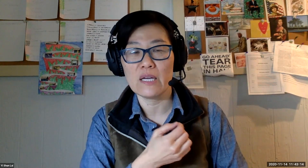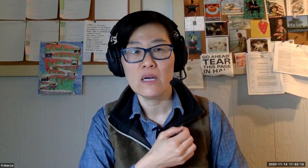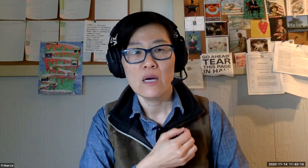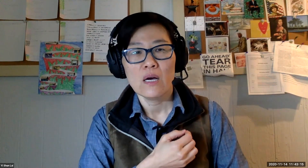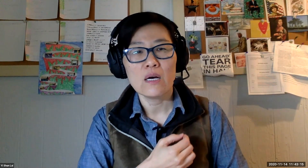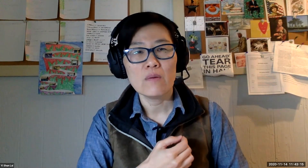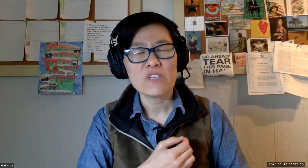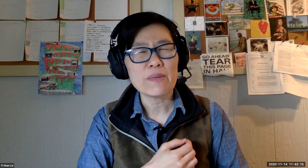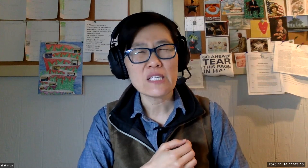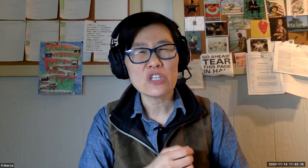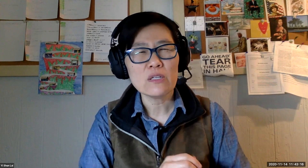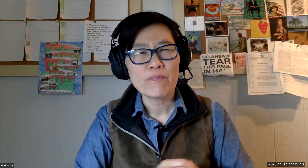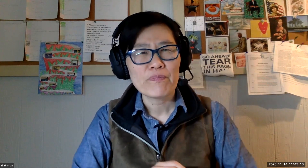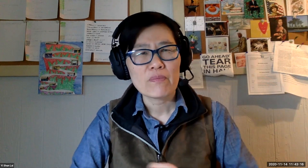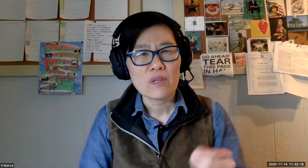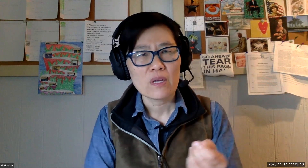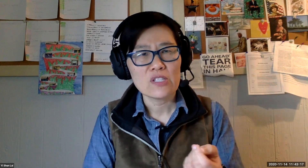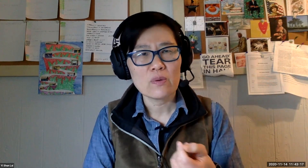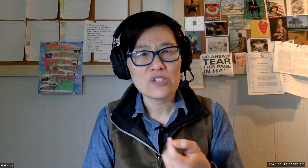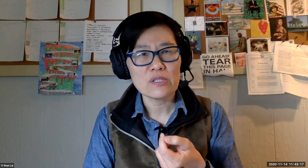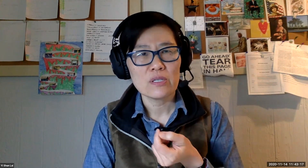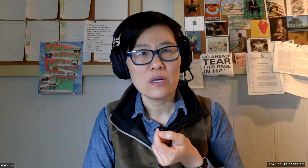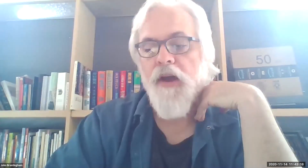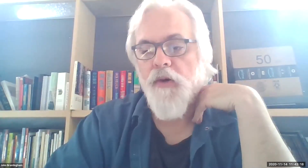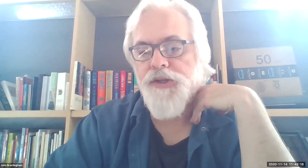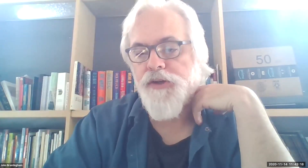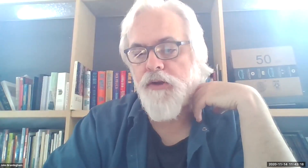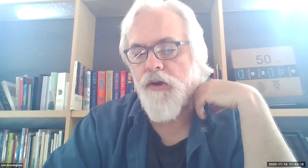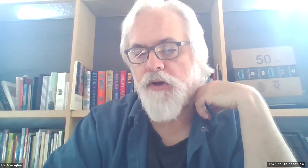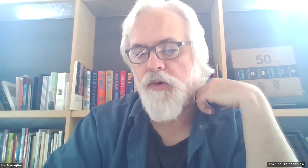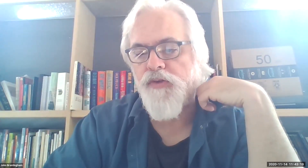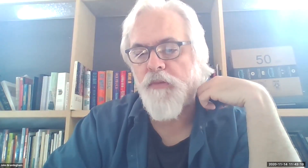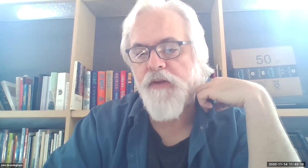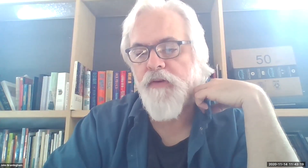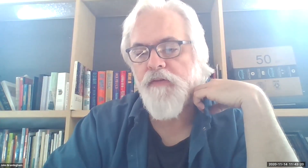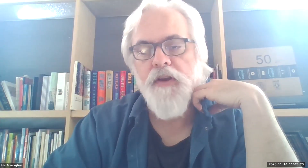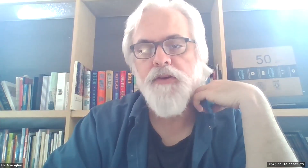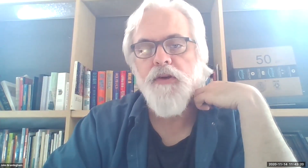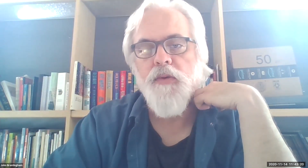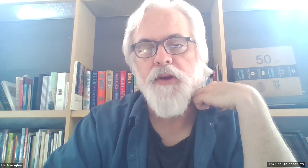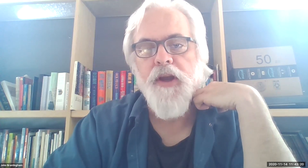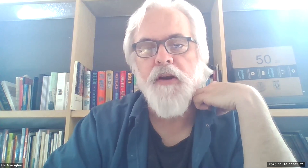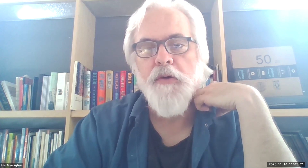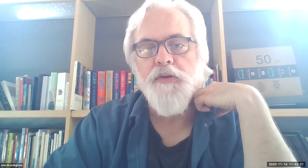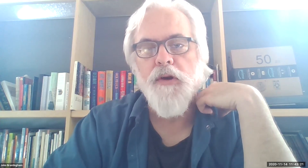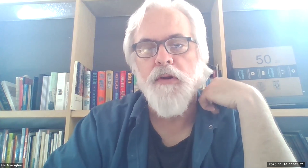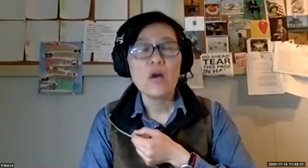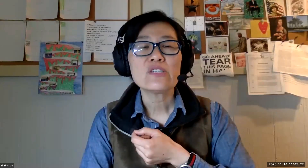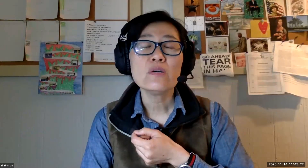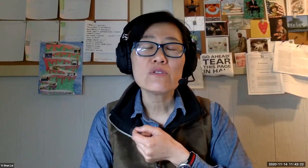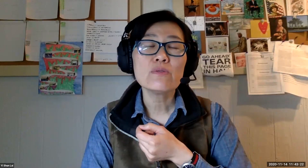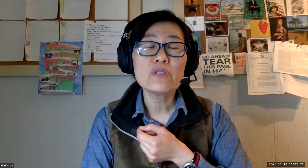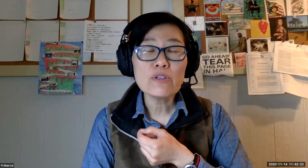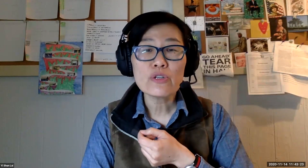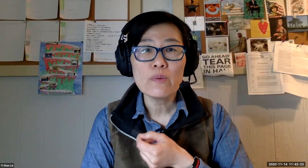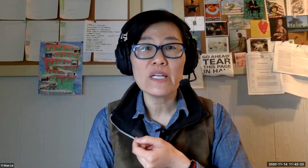world, okay? Does that make sense, John? Answer the Yeah, questions? absolutely. Okay. I've always used Duotrope, but I've never used Query Tracker, and I've always Yeah. wondered. Okay.